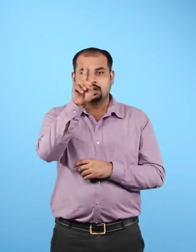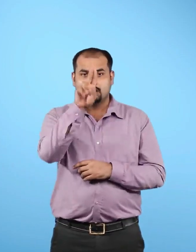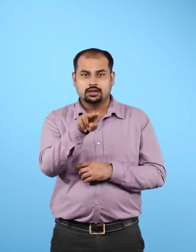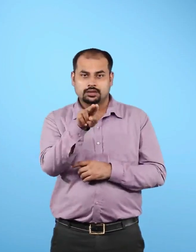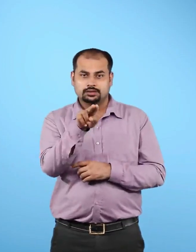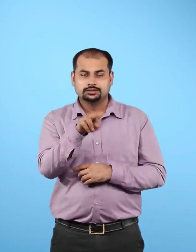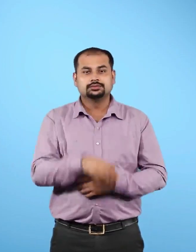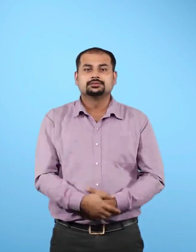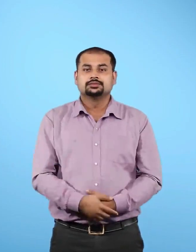Dollar.